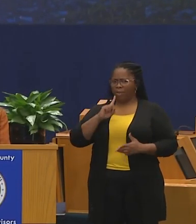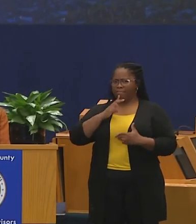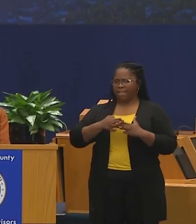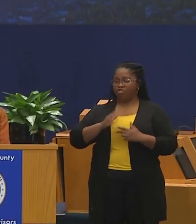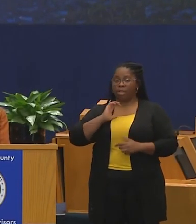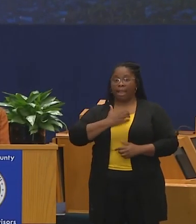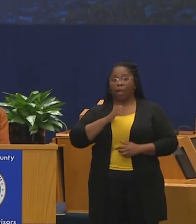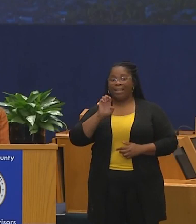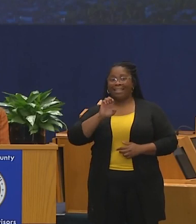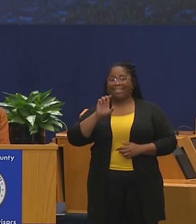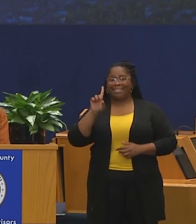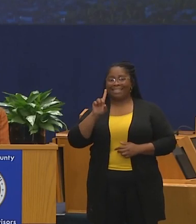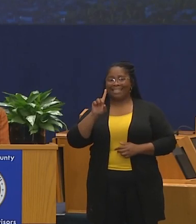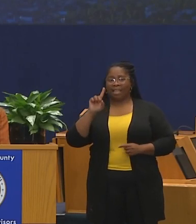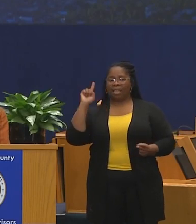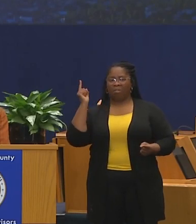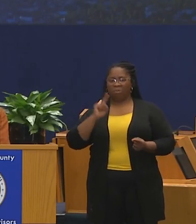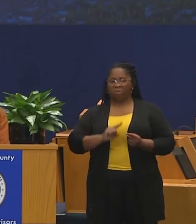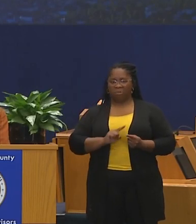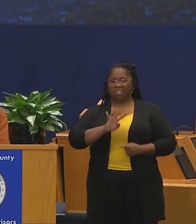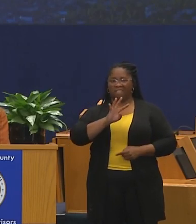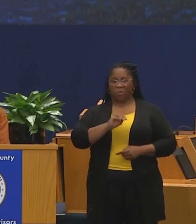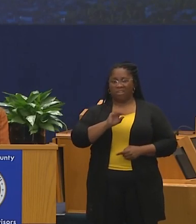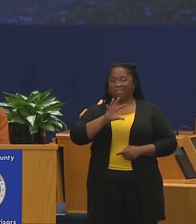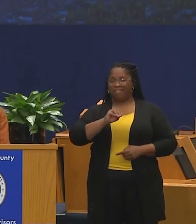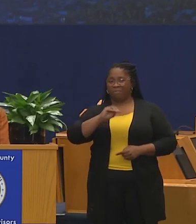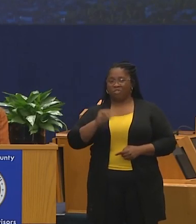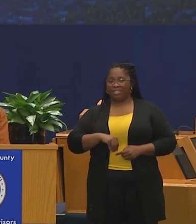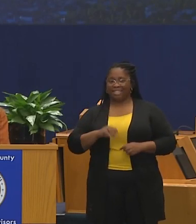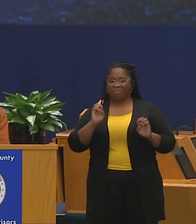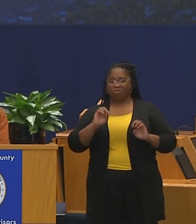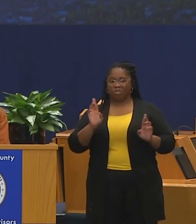volume is down at about 40 to 50% of what it traditionally is.